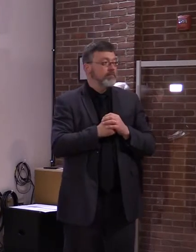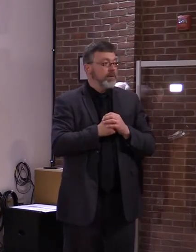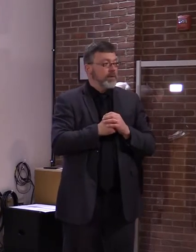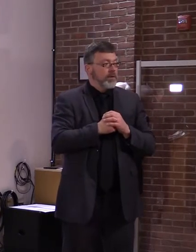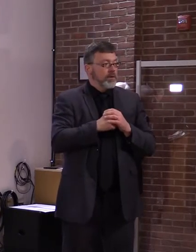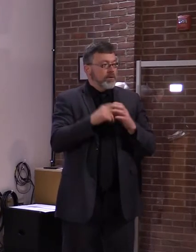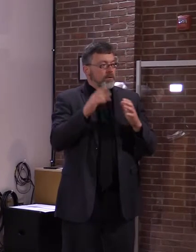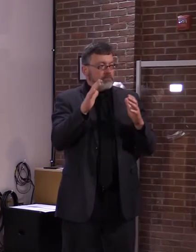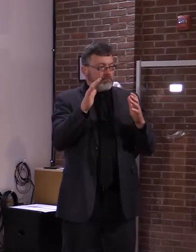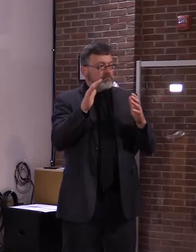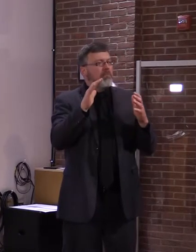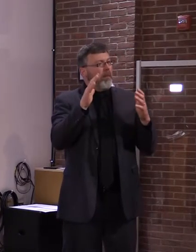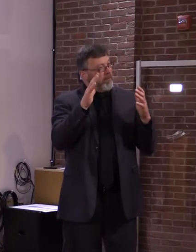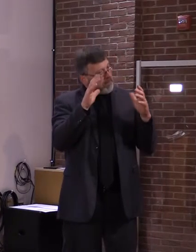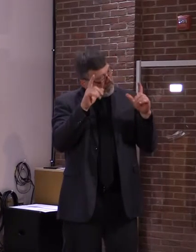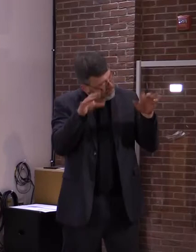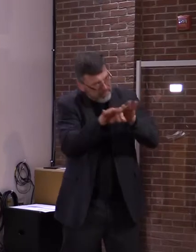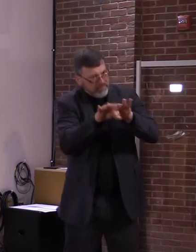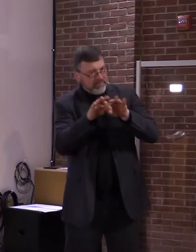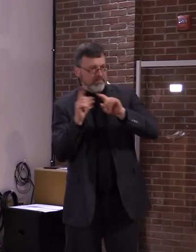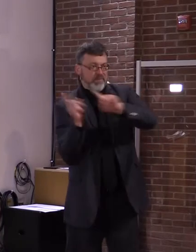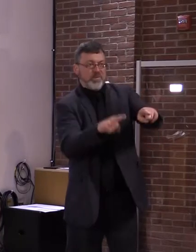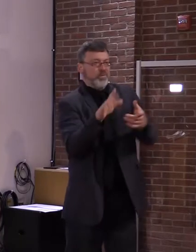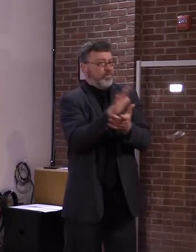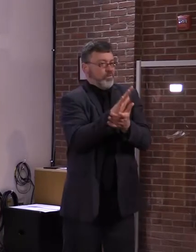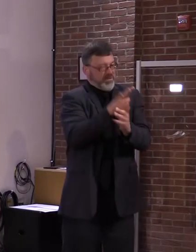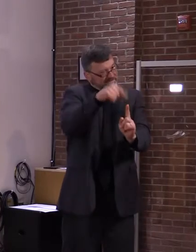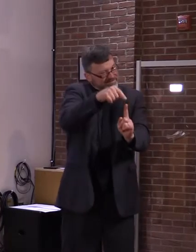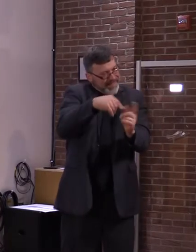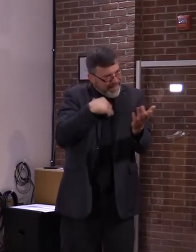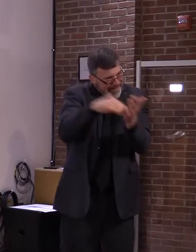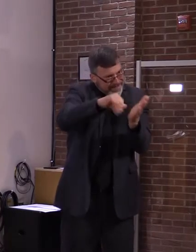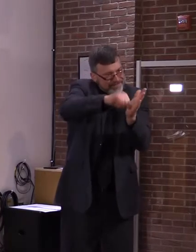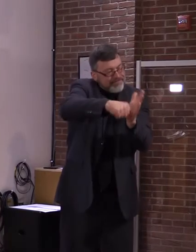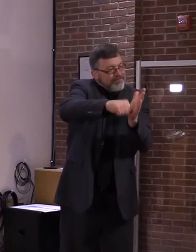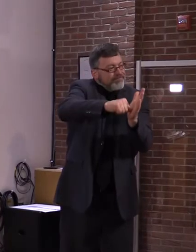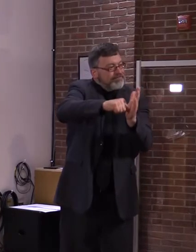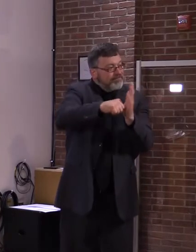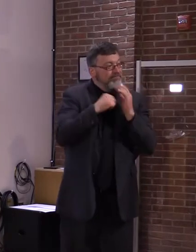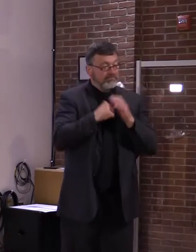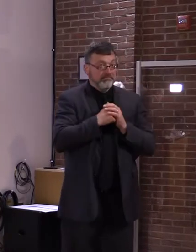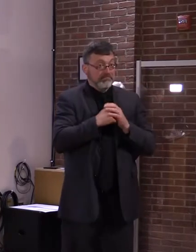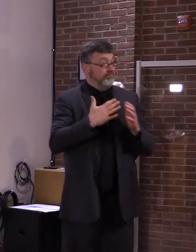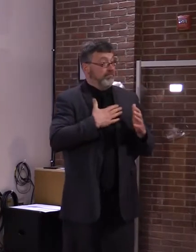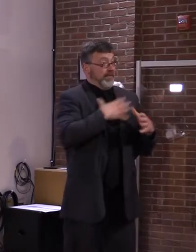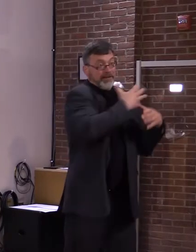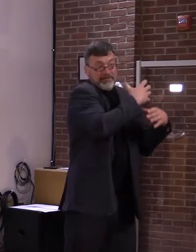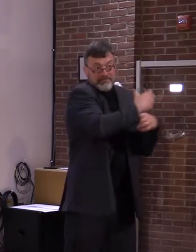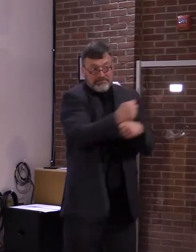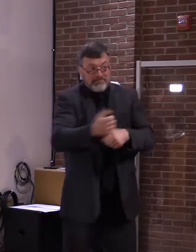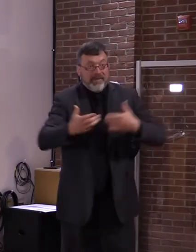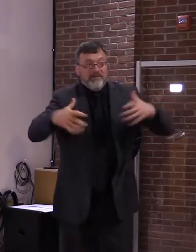in-person interaction. That concludes my update. I'll now turn it over to Dr. Levine.